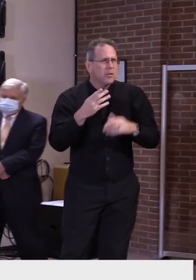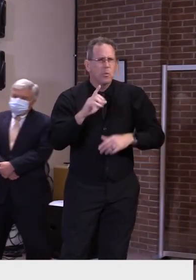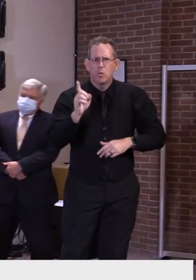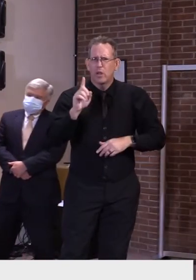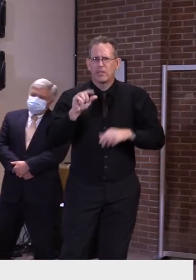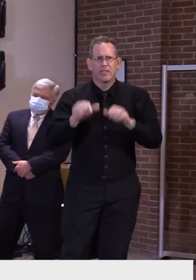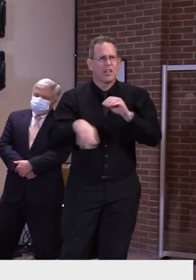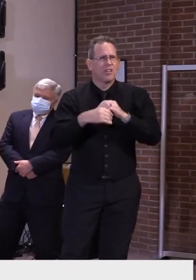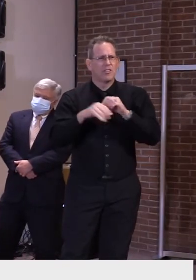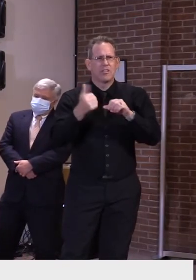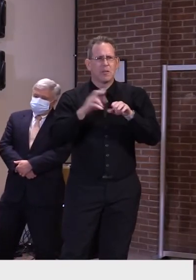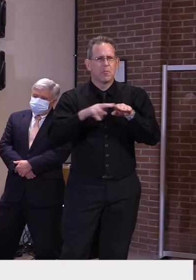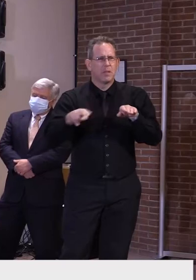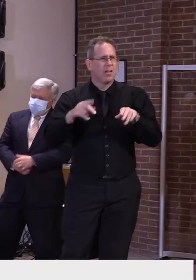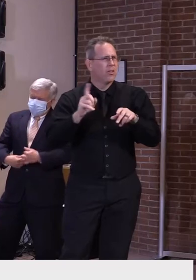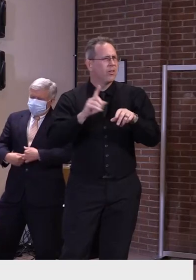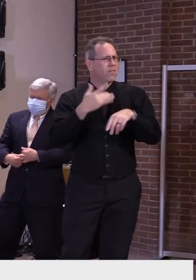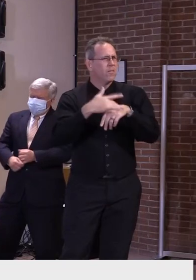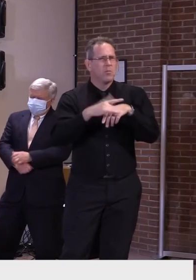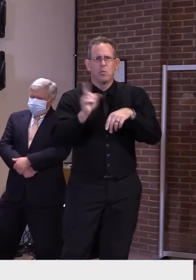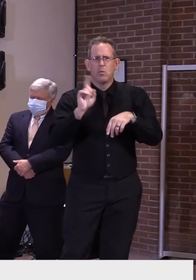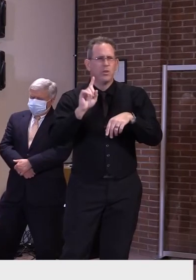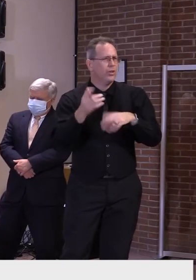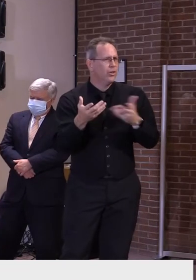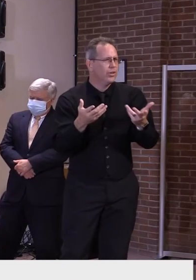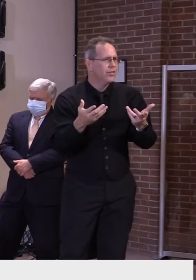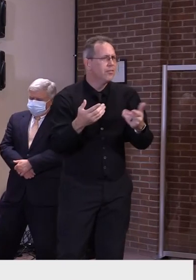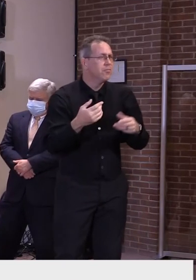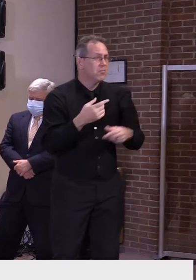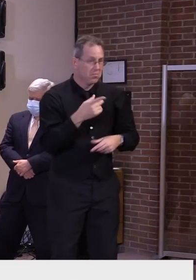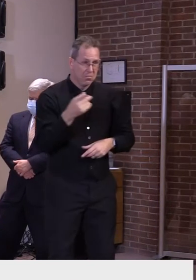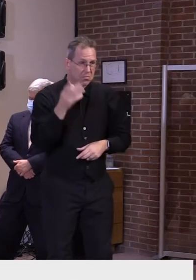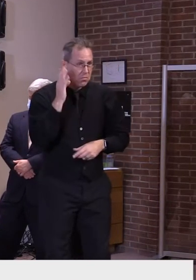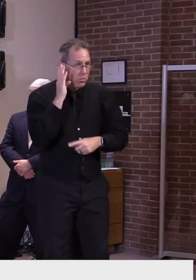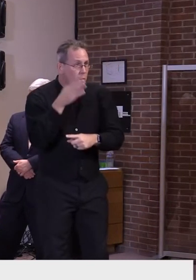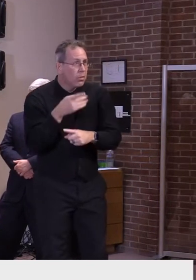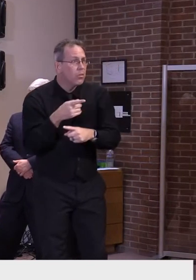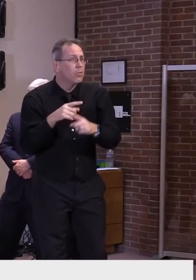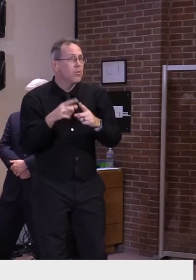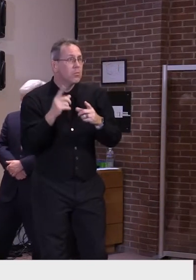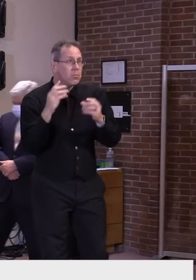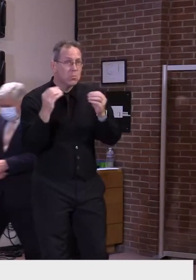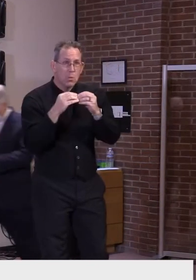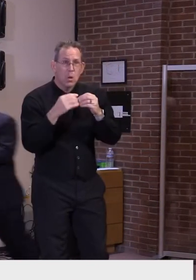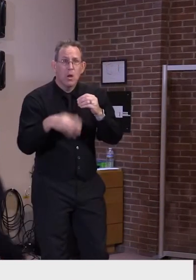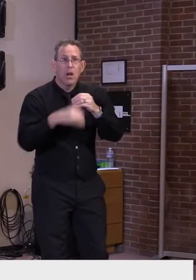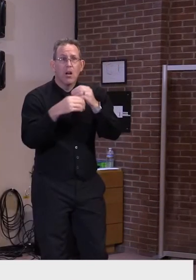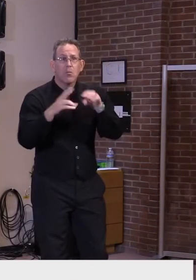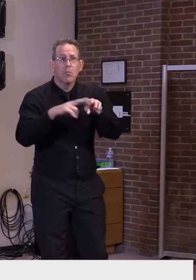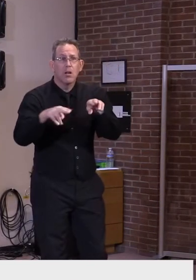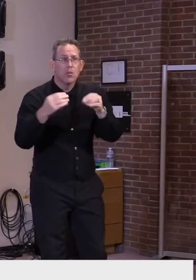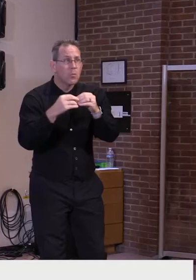many more beds can we sort of realistically open if we need to? Secretary Smith.